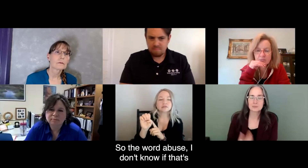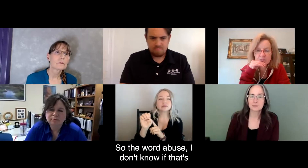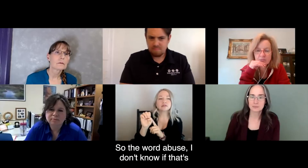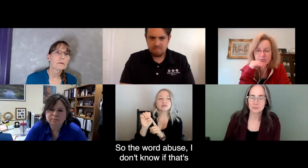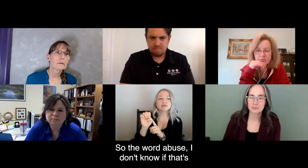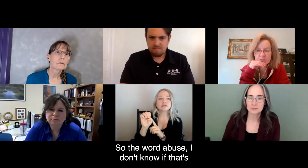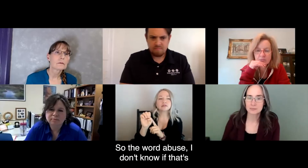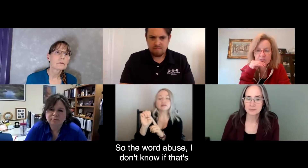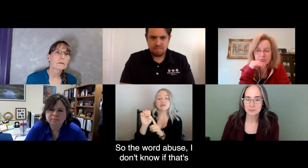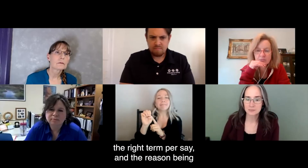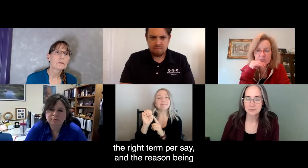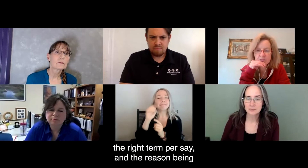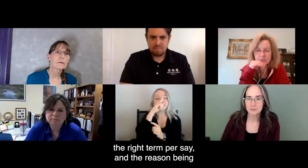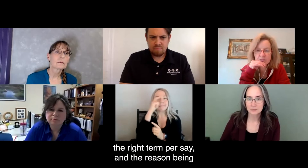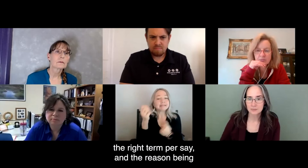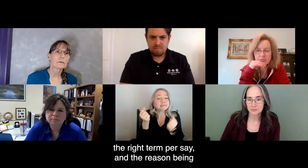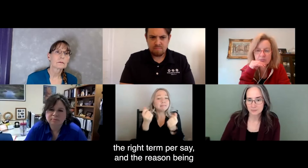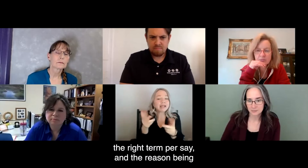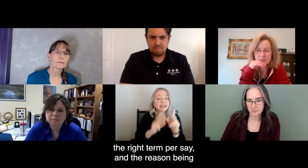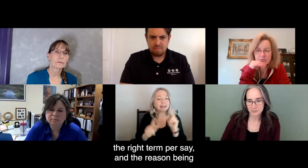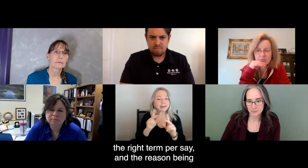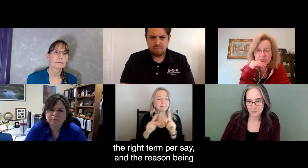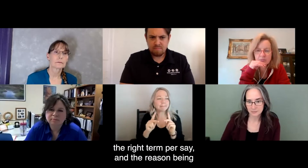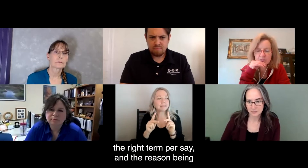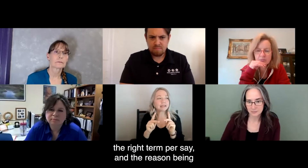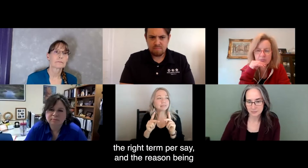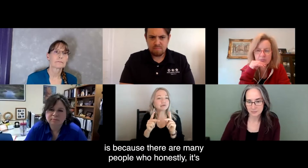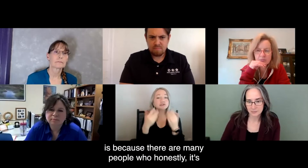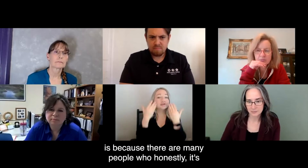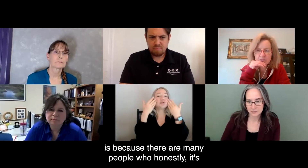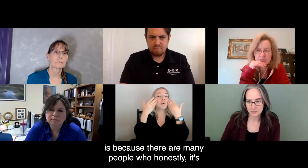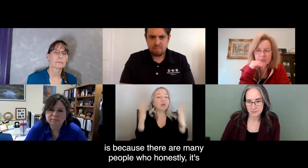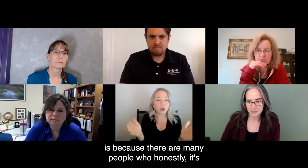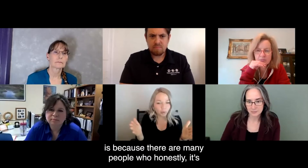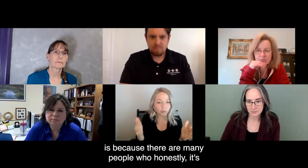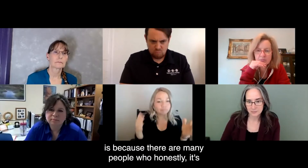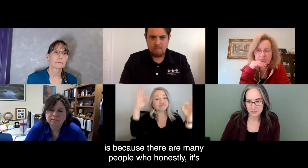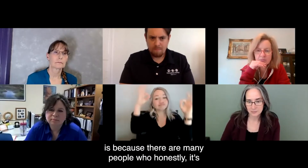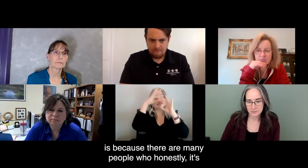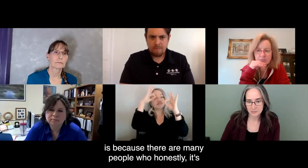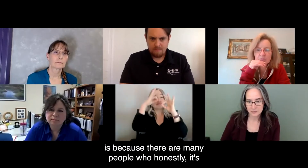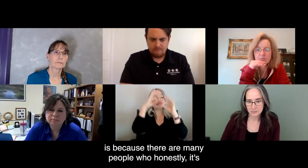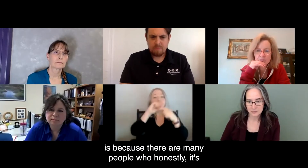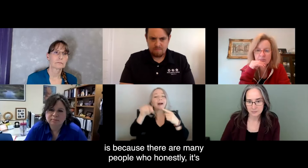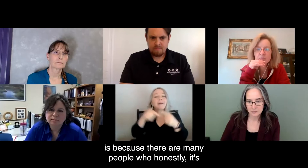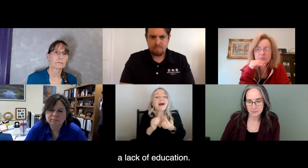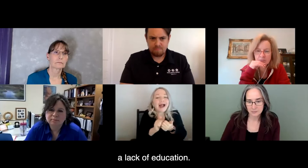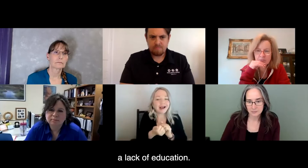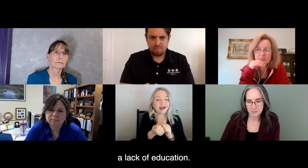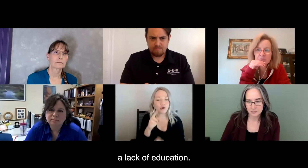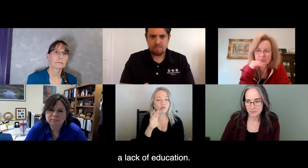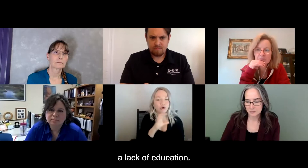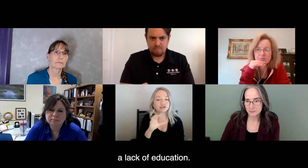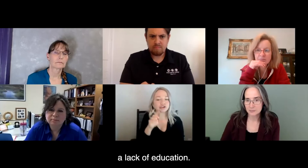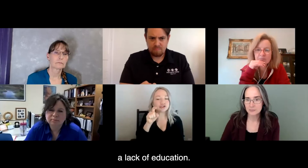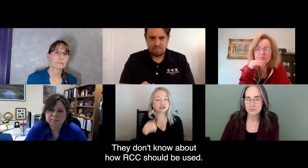So the word abuse, I don't know if that's the right term per se. And the reason being is because there are many people who honestly, it's a lack